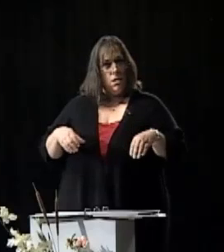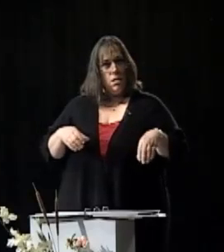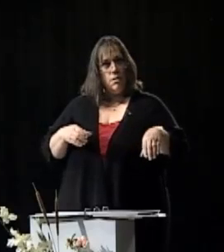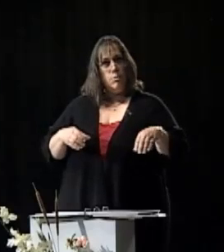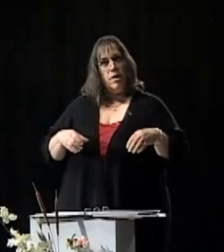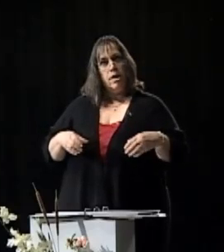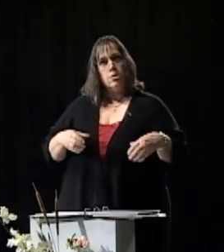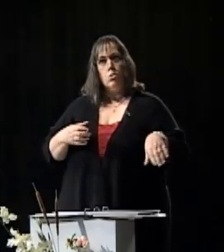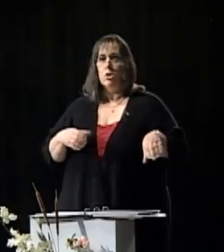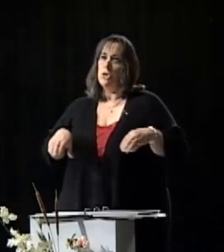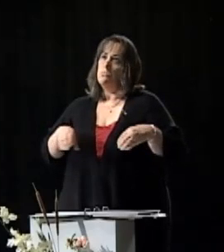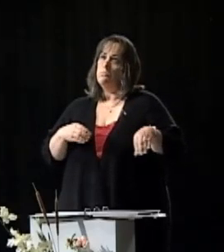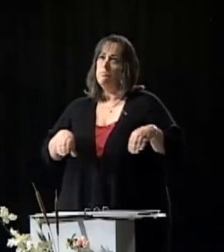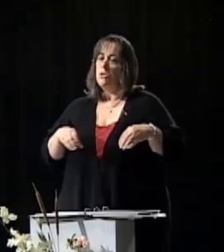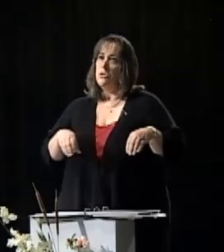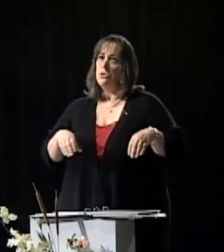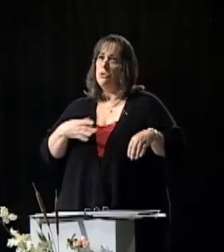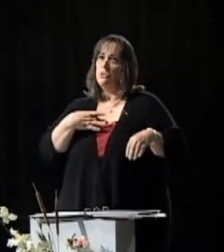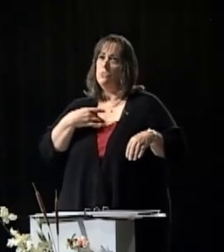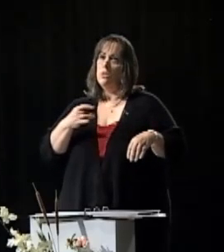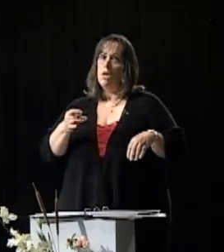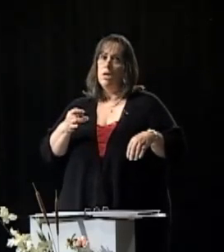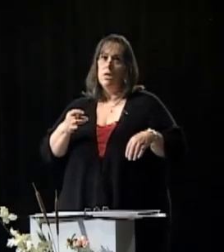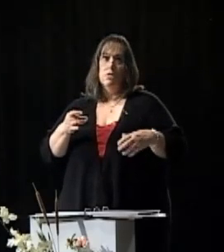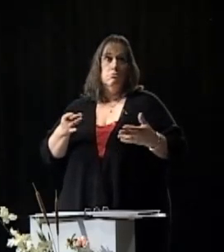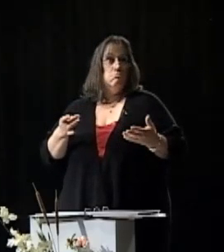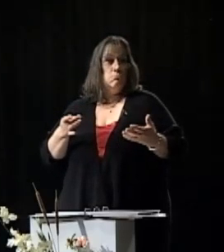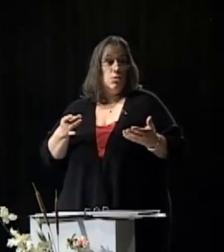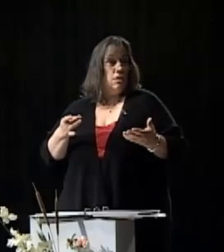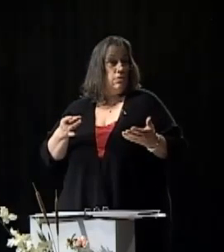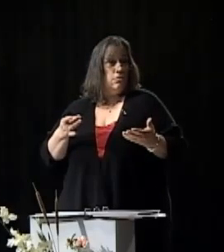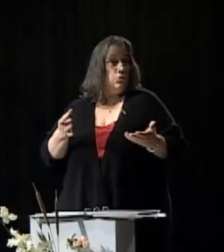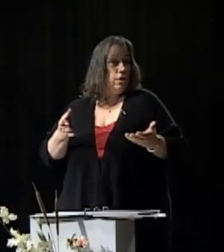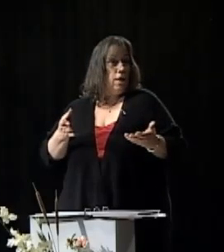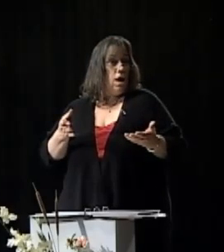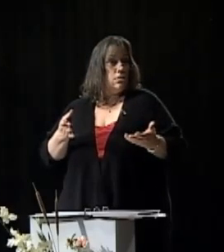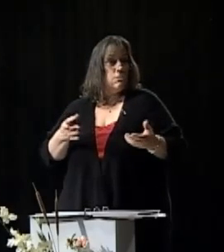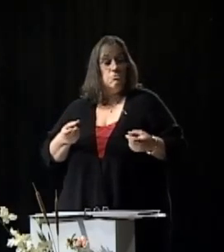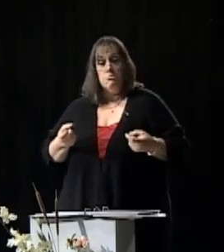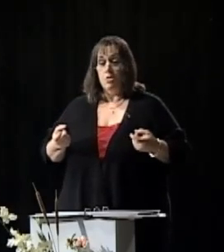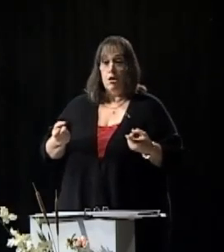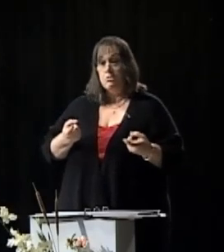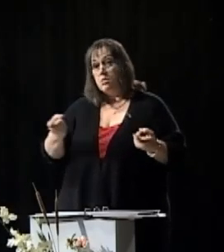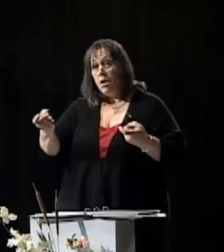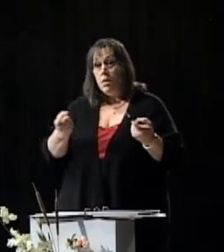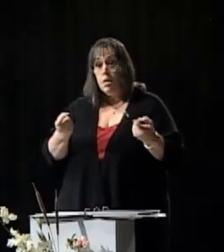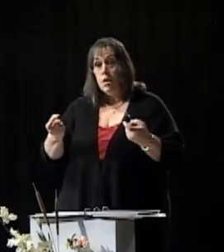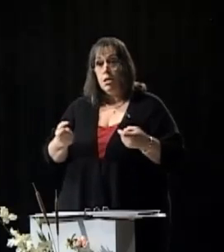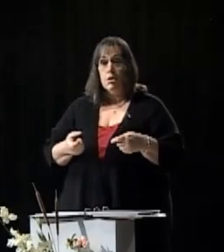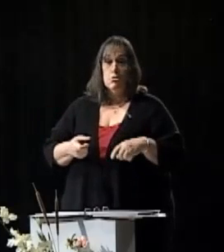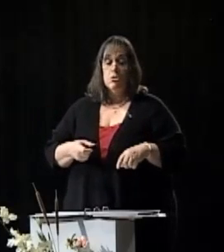You might ask a question, do you like, whatever you're going to ask, do you like skating? Do you